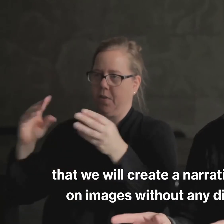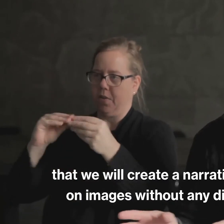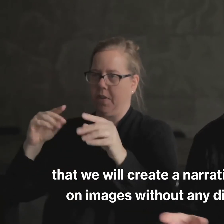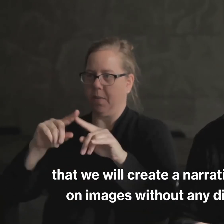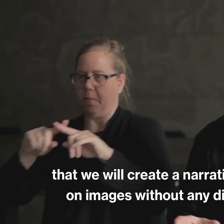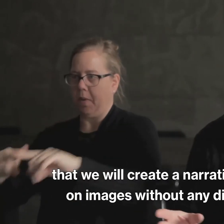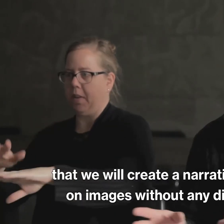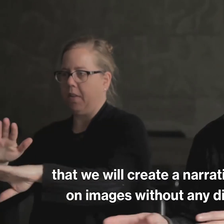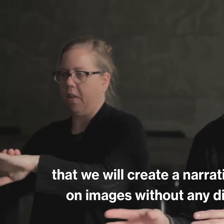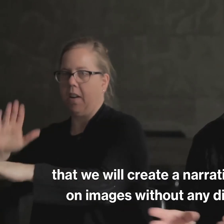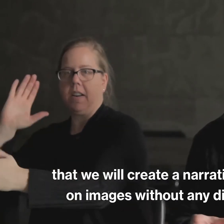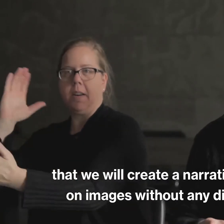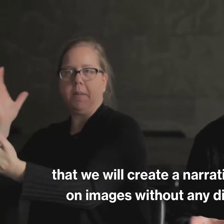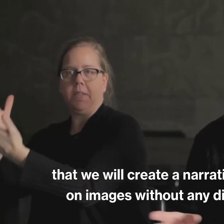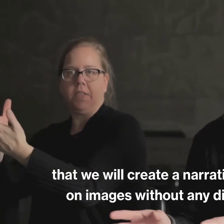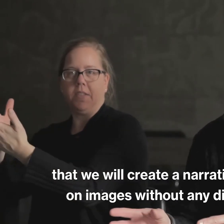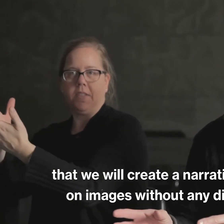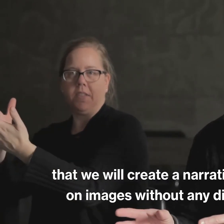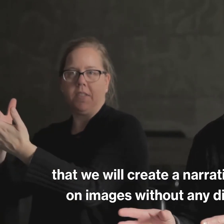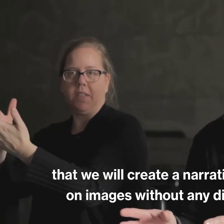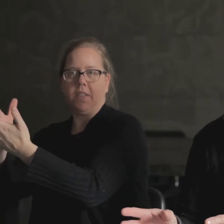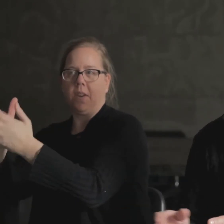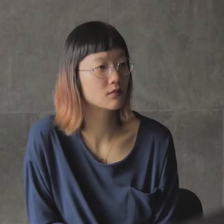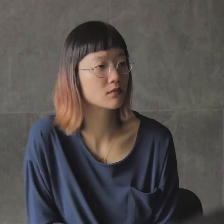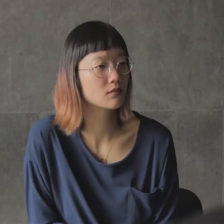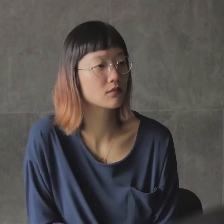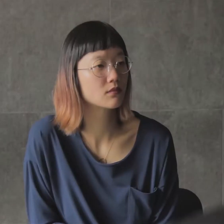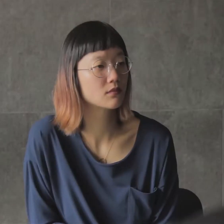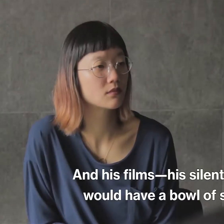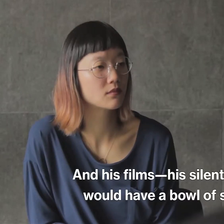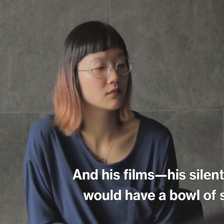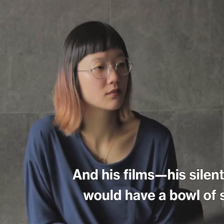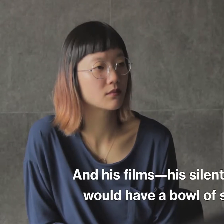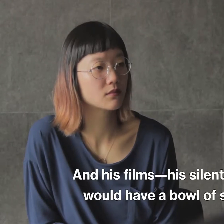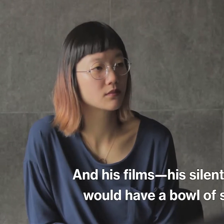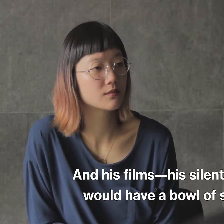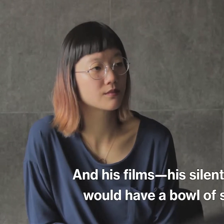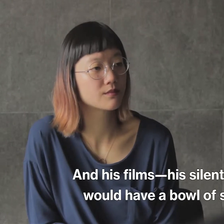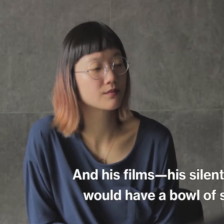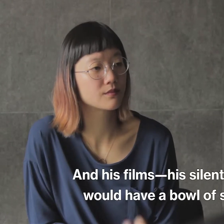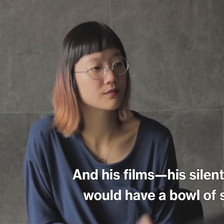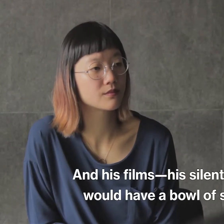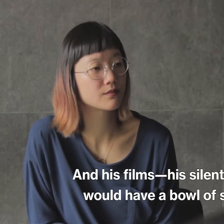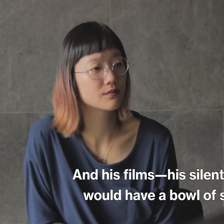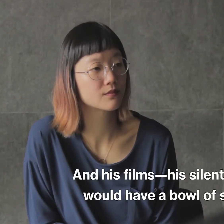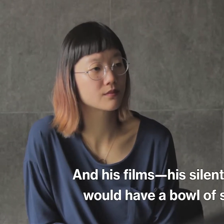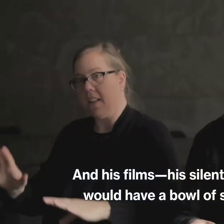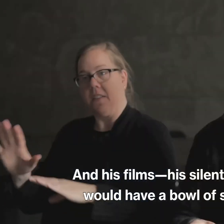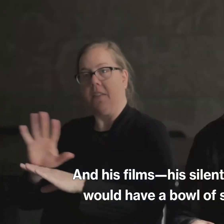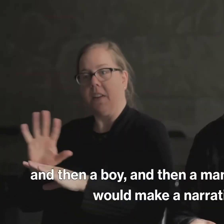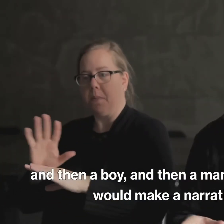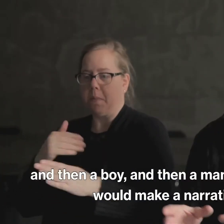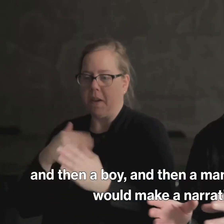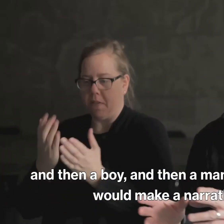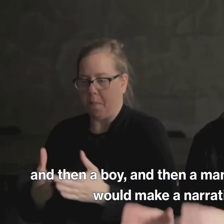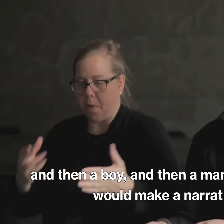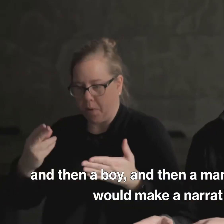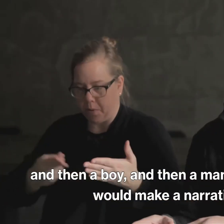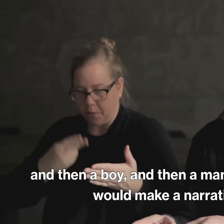without any dialogue, and that his silent films, would have a bowl of soup, and then a boy,